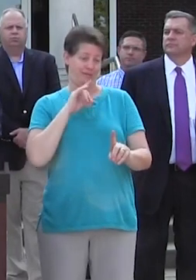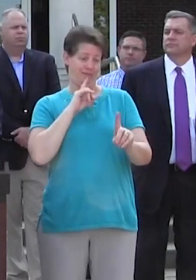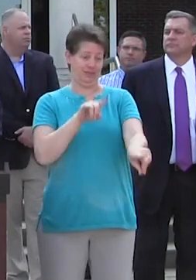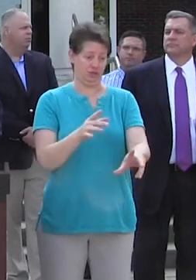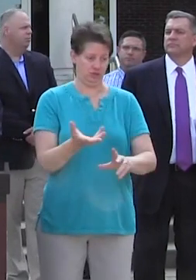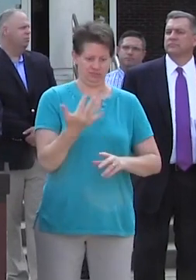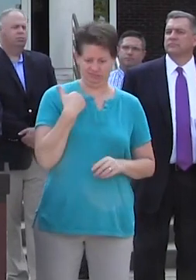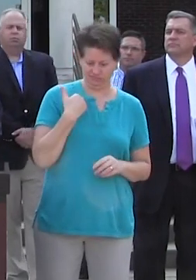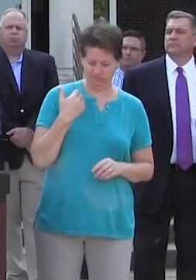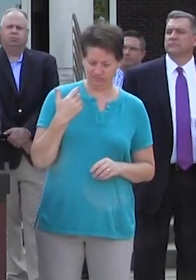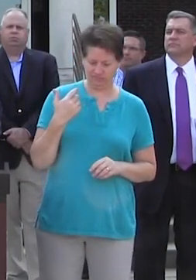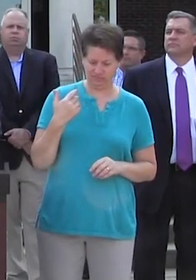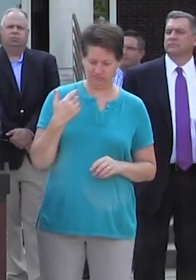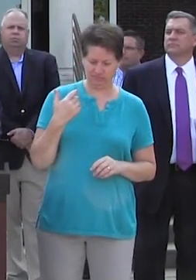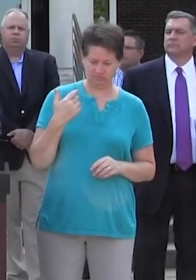issued